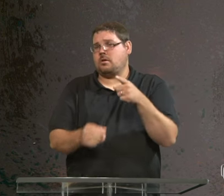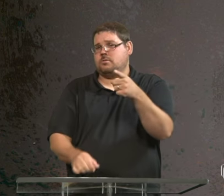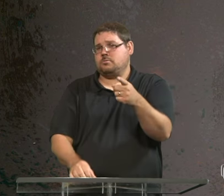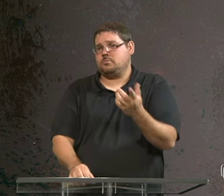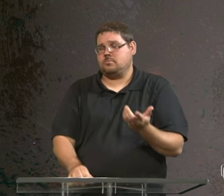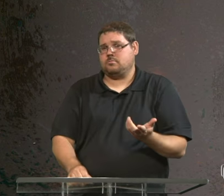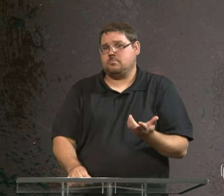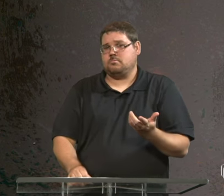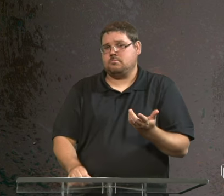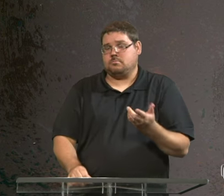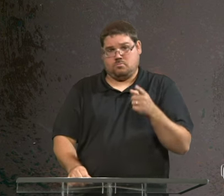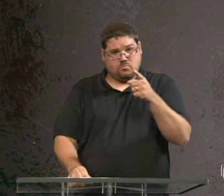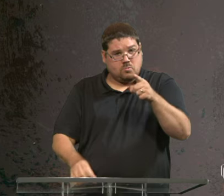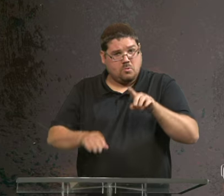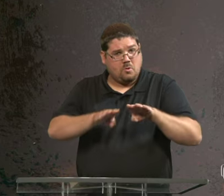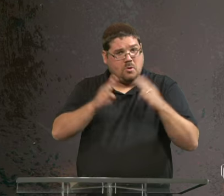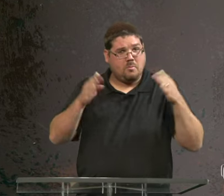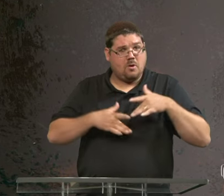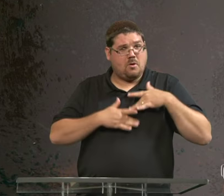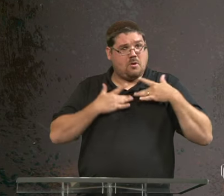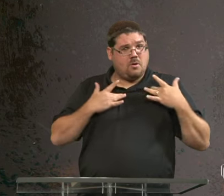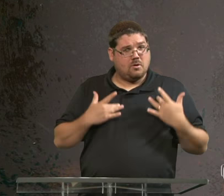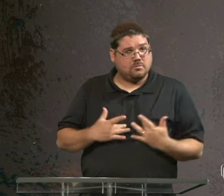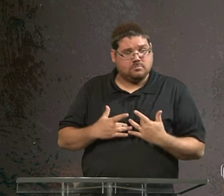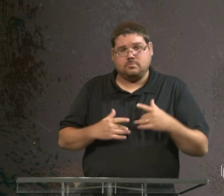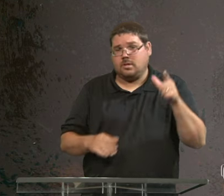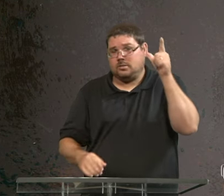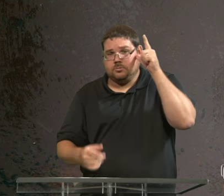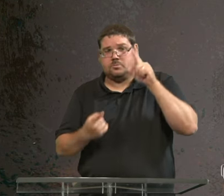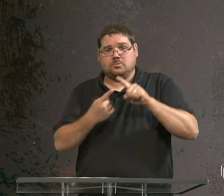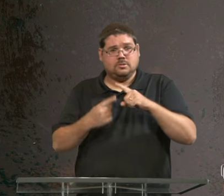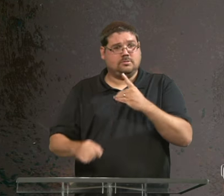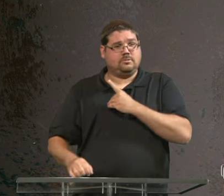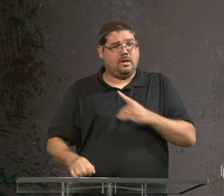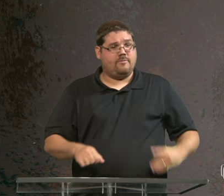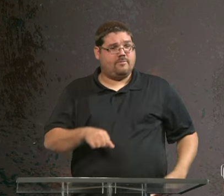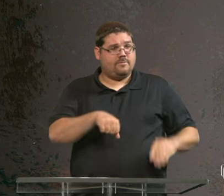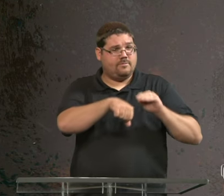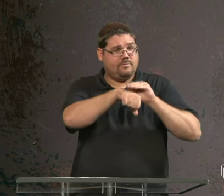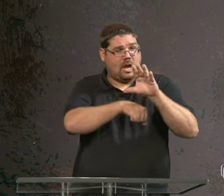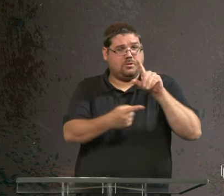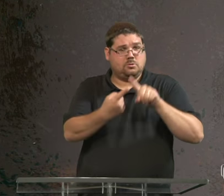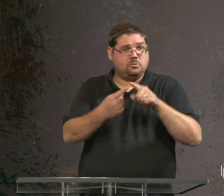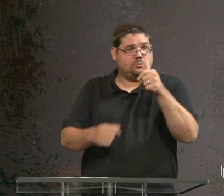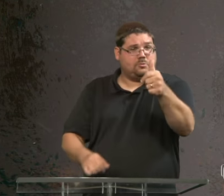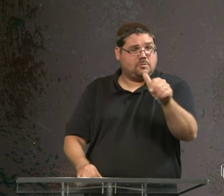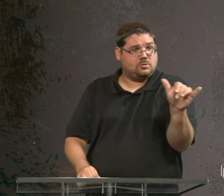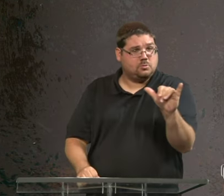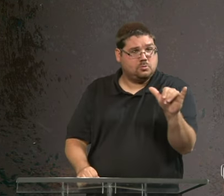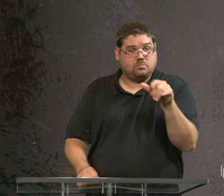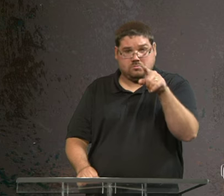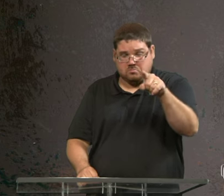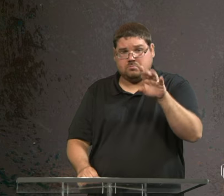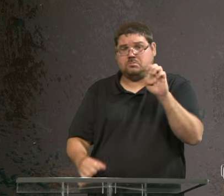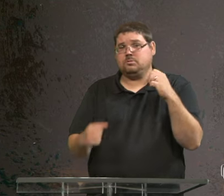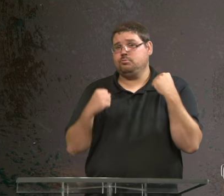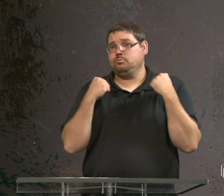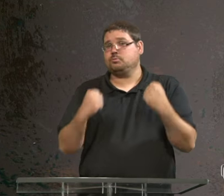I wonder, what about your life? Is your heart open to listen to David's advice that he gave